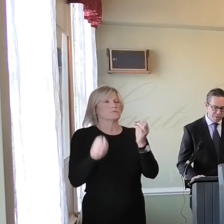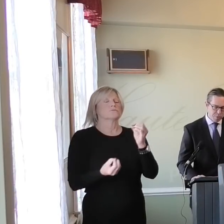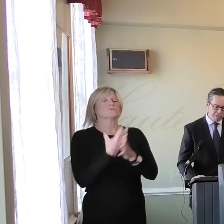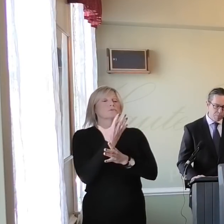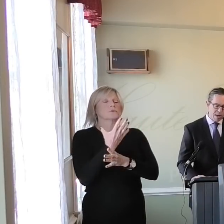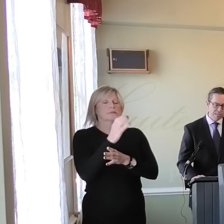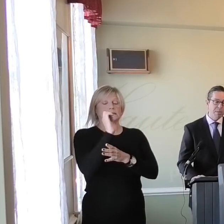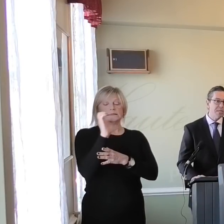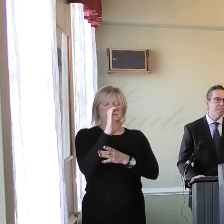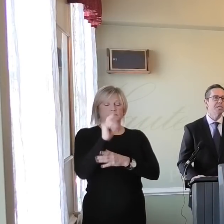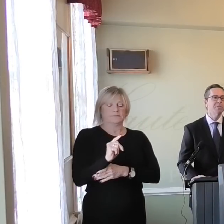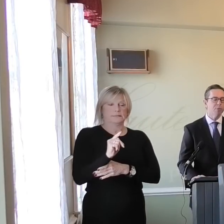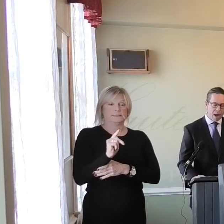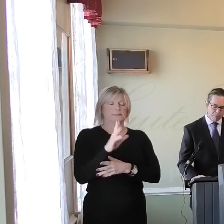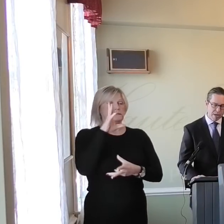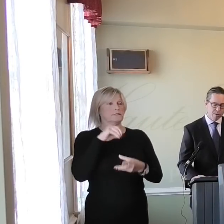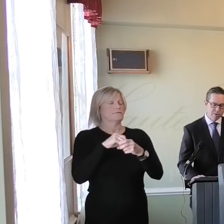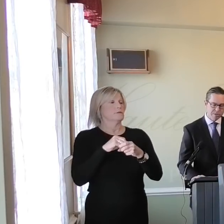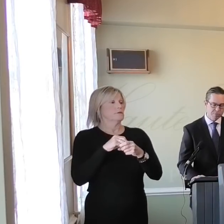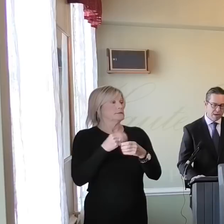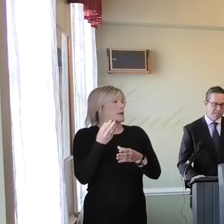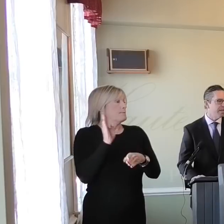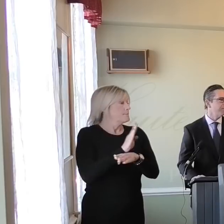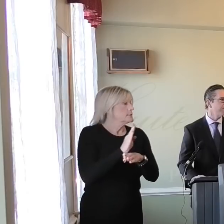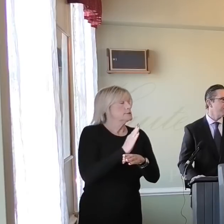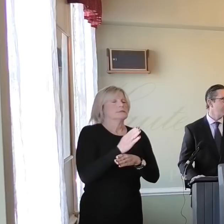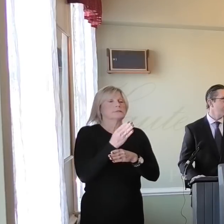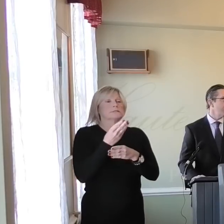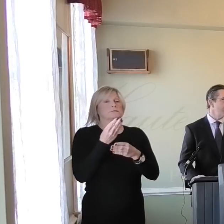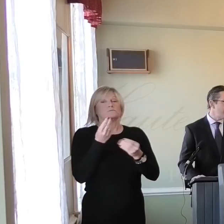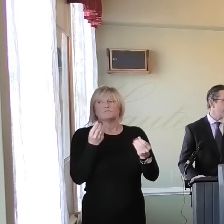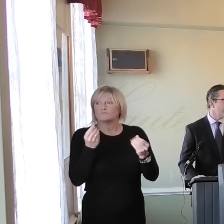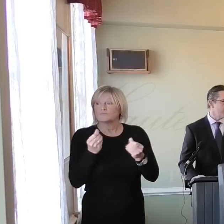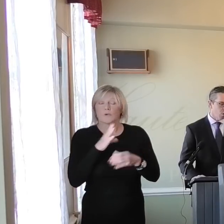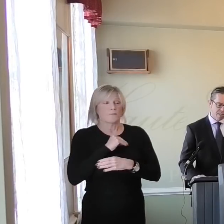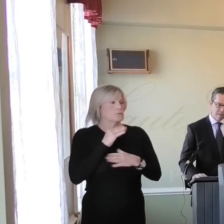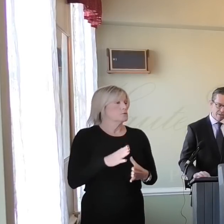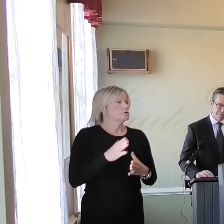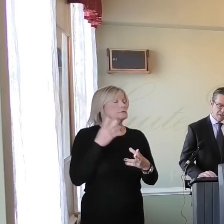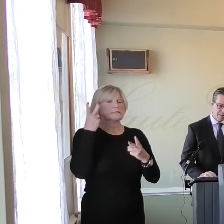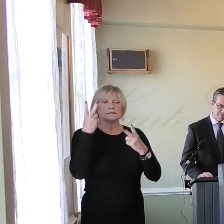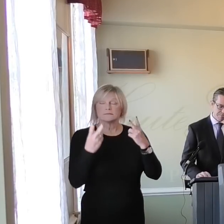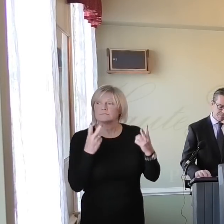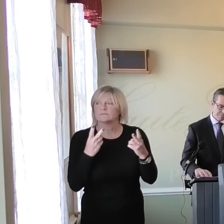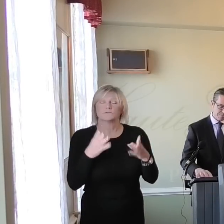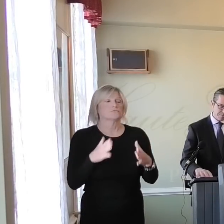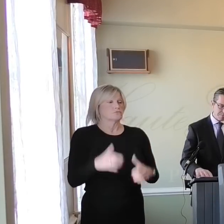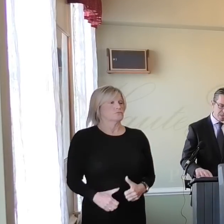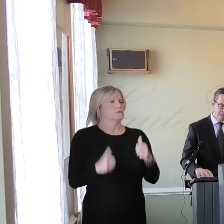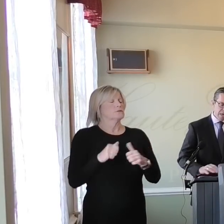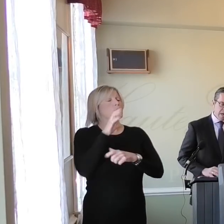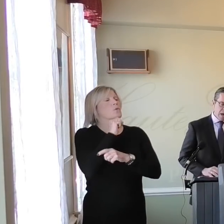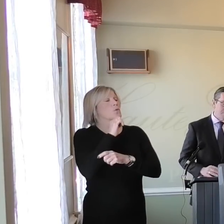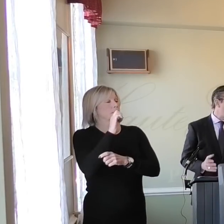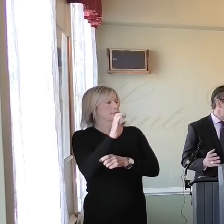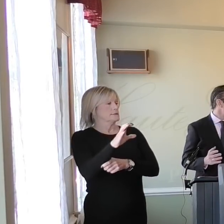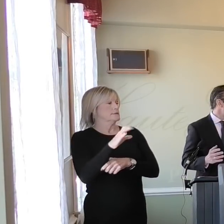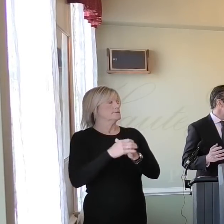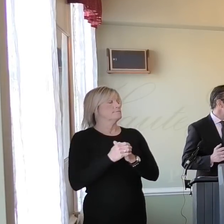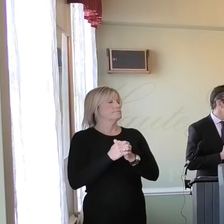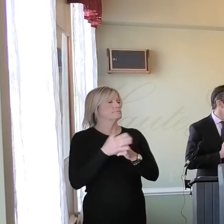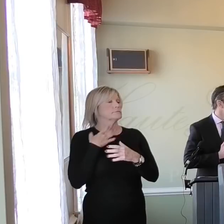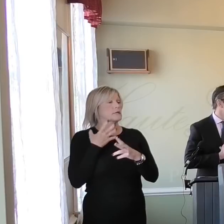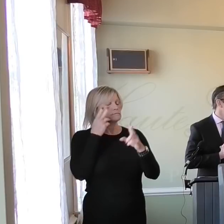ECP's constituents comprise businesses, property owners, residents, and visitors to old Ellicott City. I'm